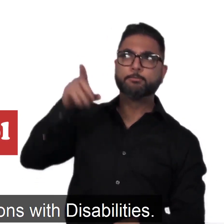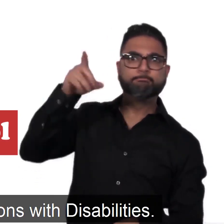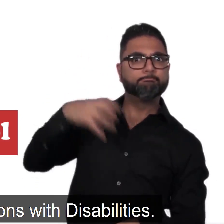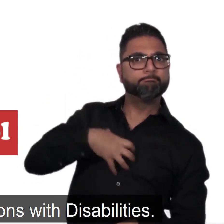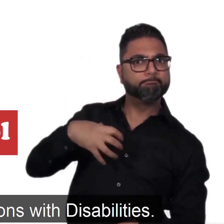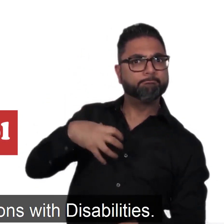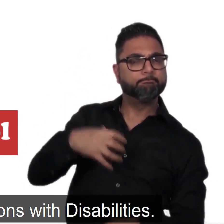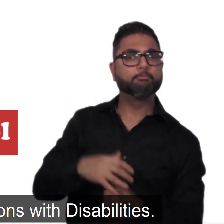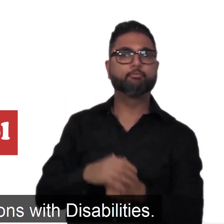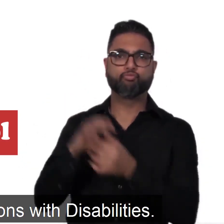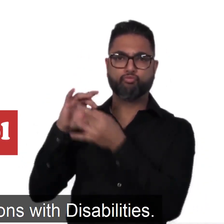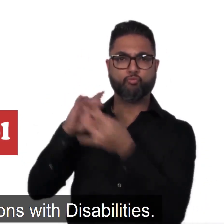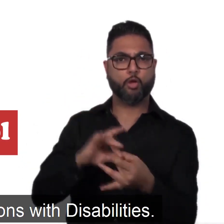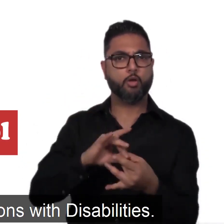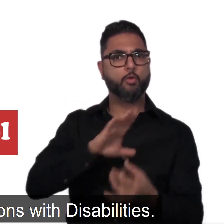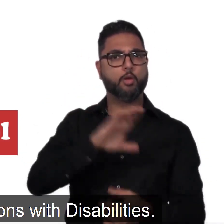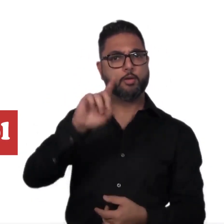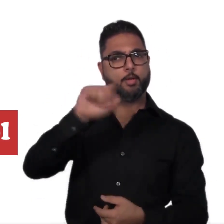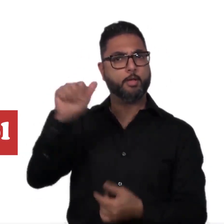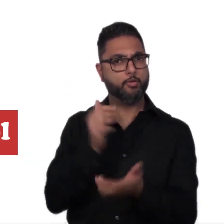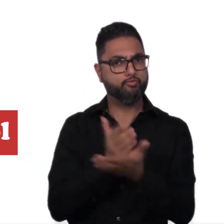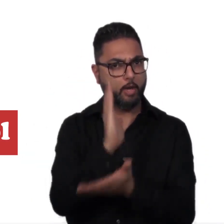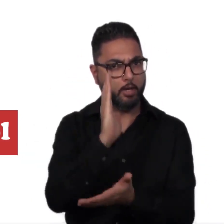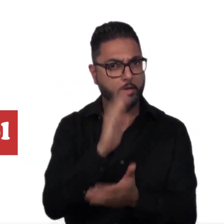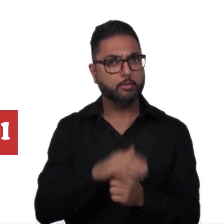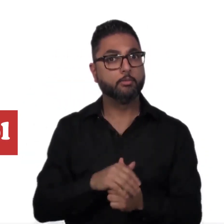on the Rights of Persons with Disabilities.